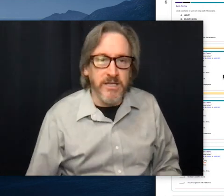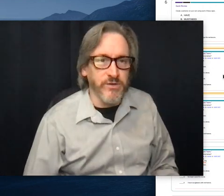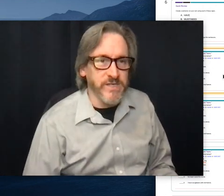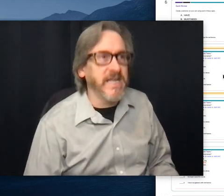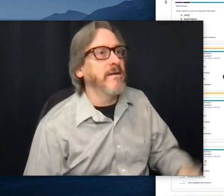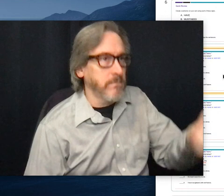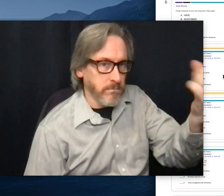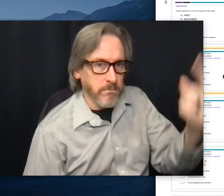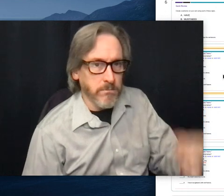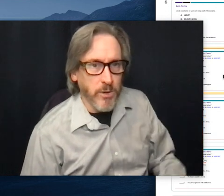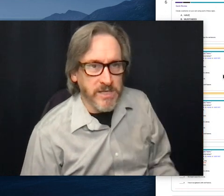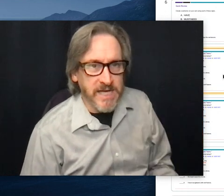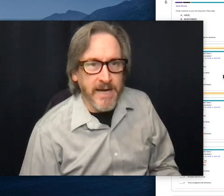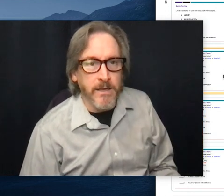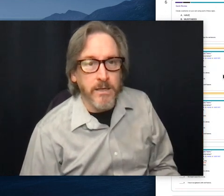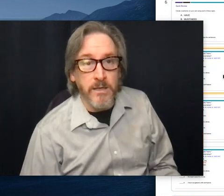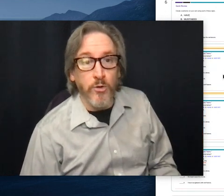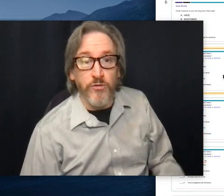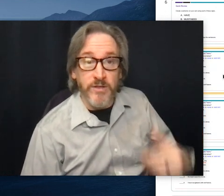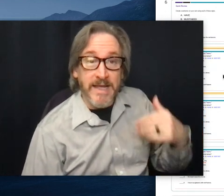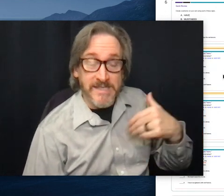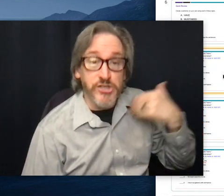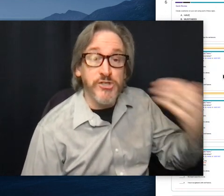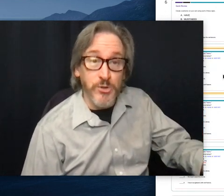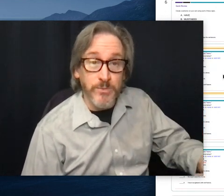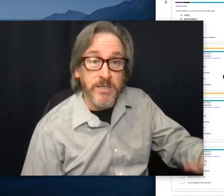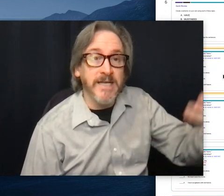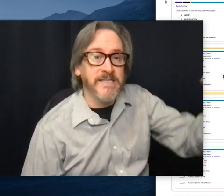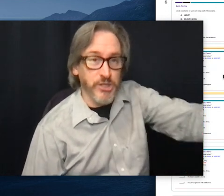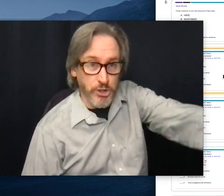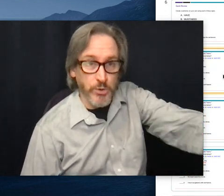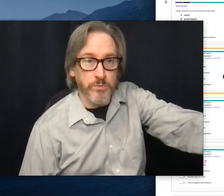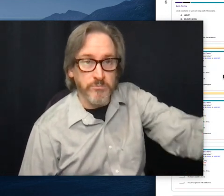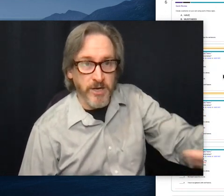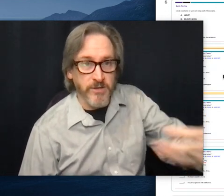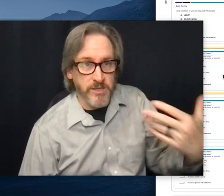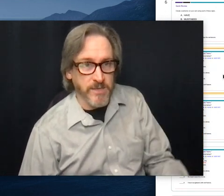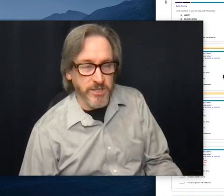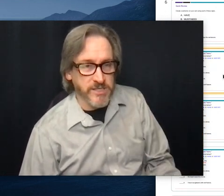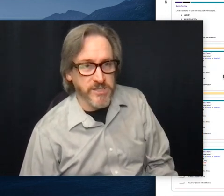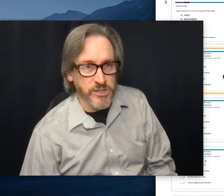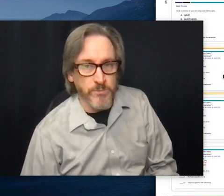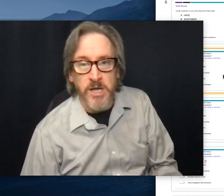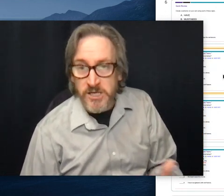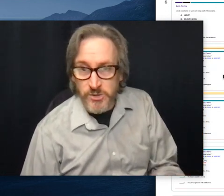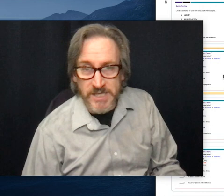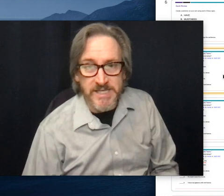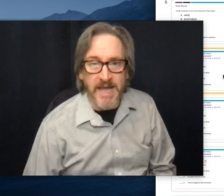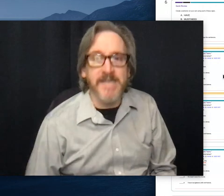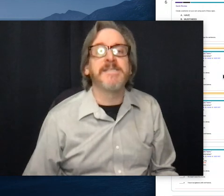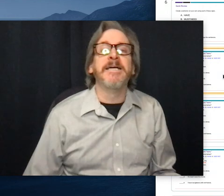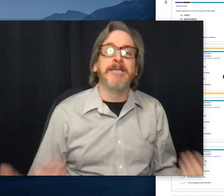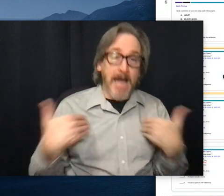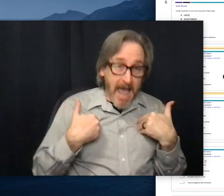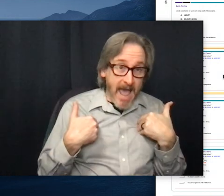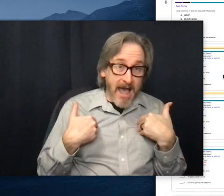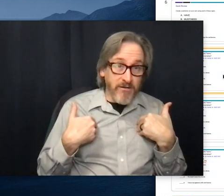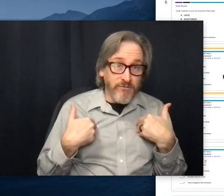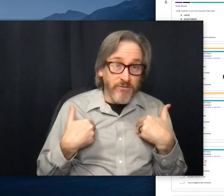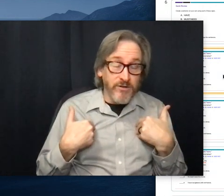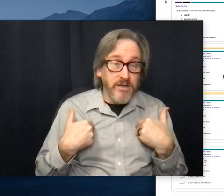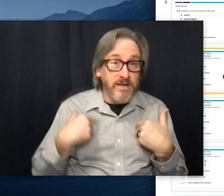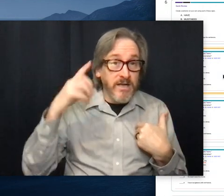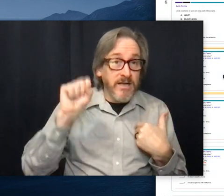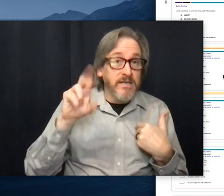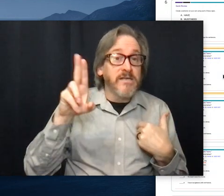in English, if we say go outside, it's assumed it's you, right? The subject is assumed. So in this case,